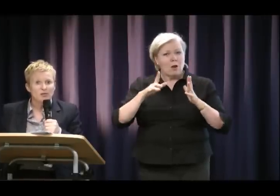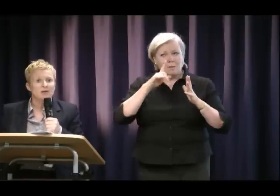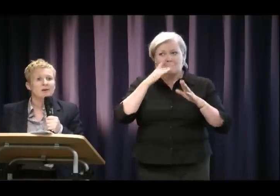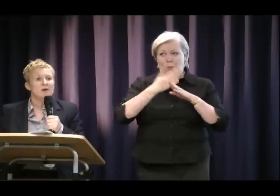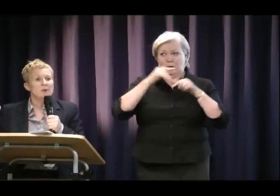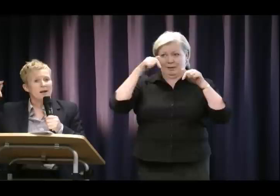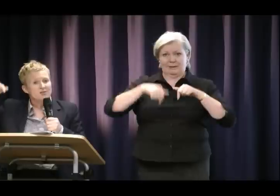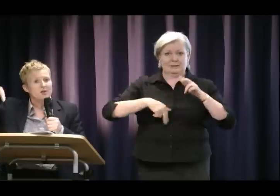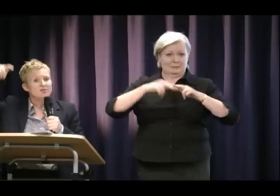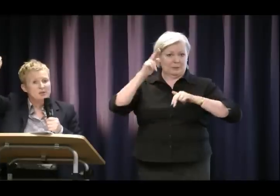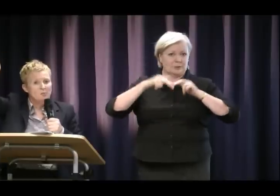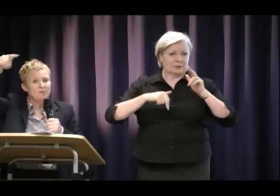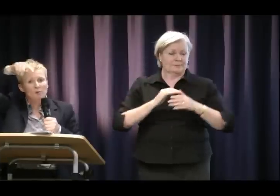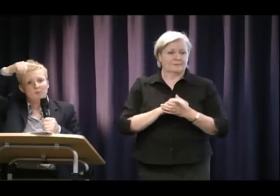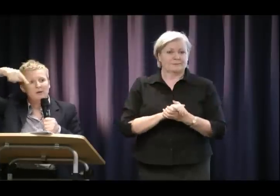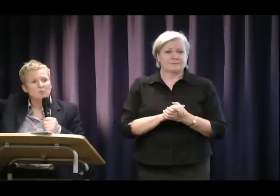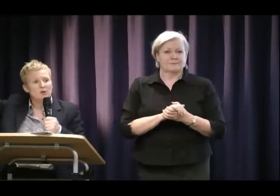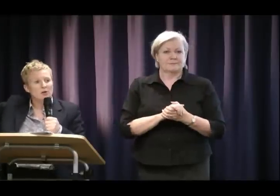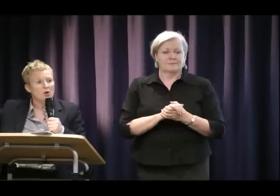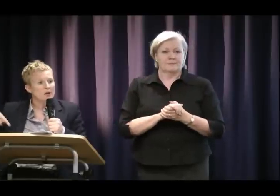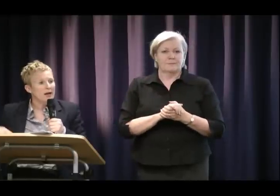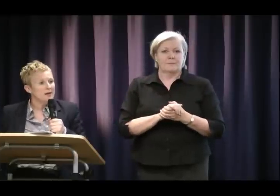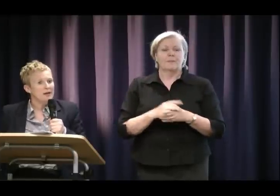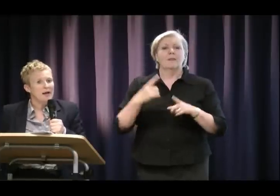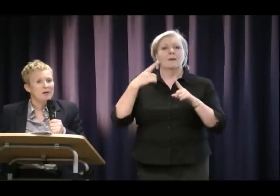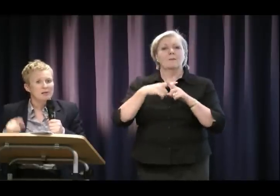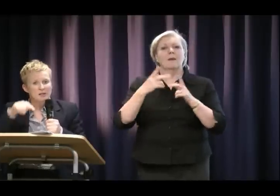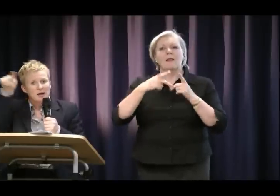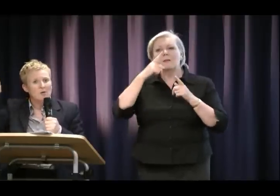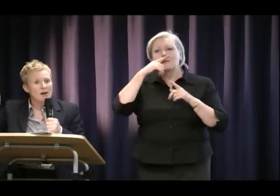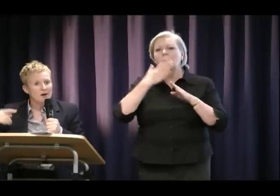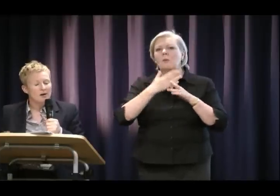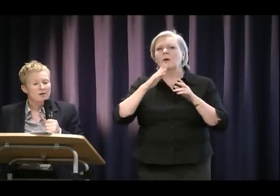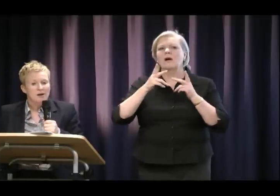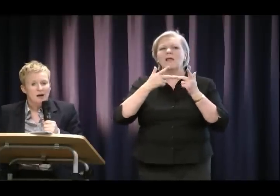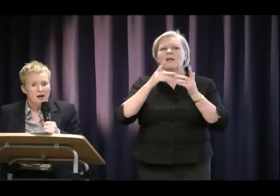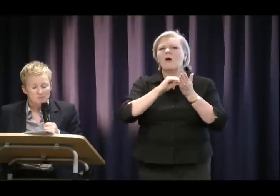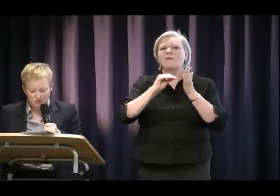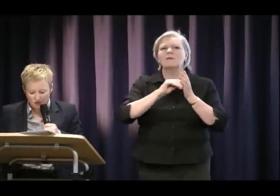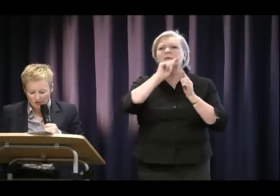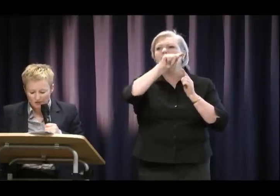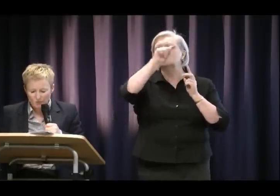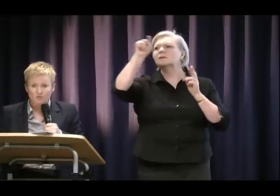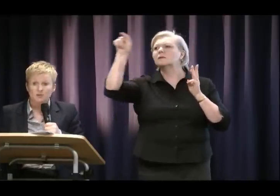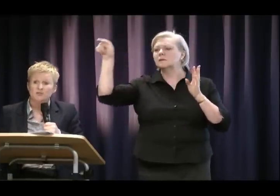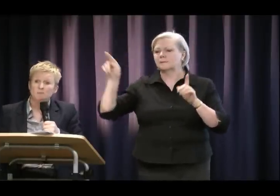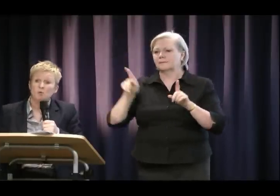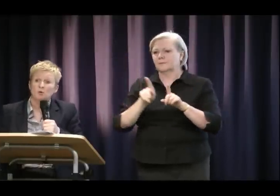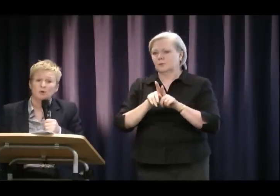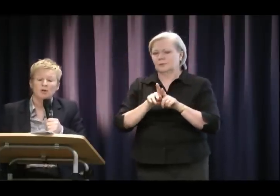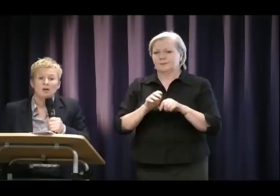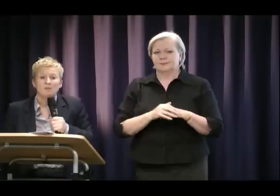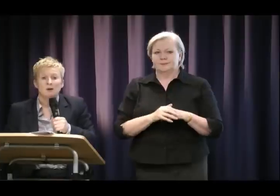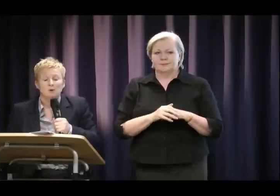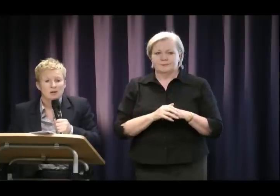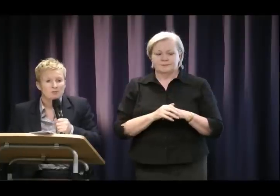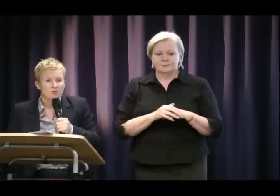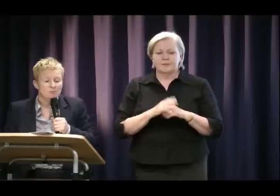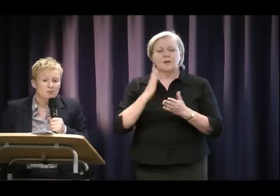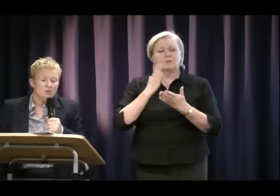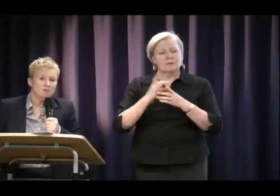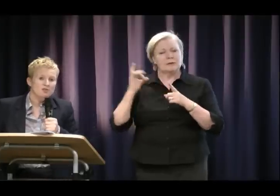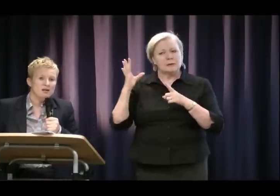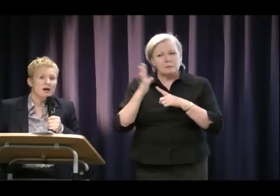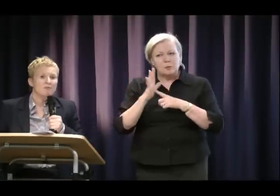this building, but as I said, we've got people that are located out in our other sites as well. So it's important that we